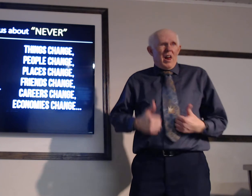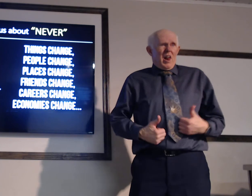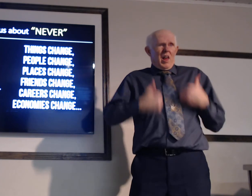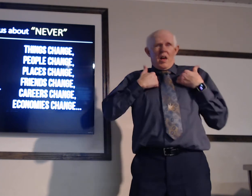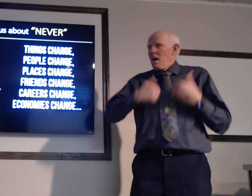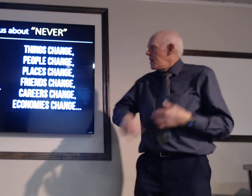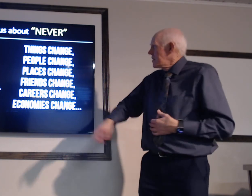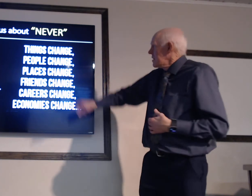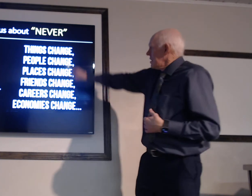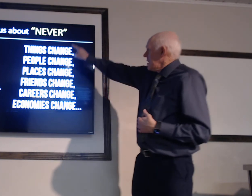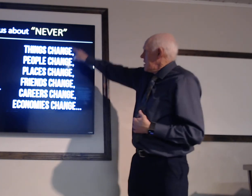We live.